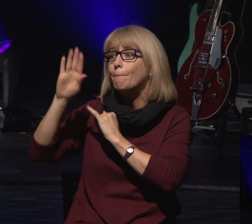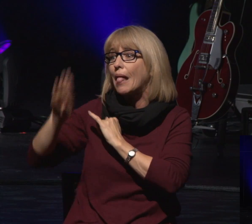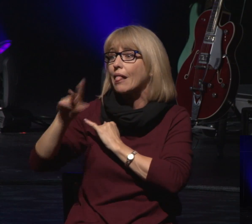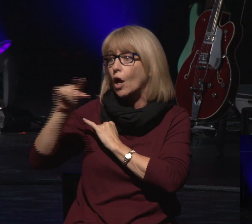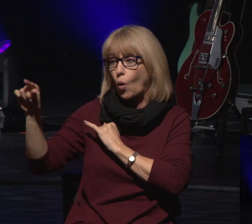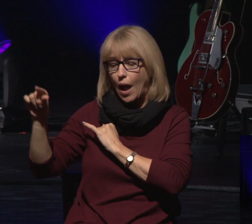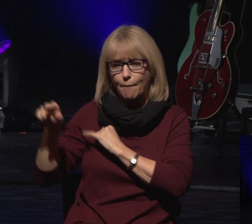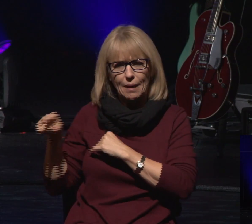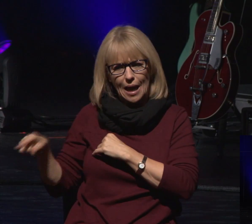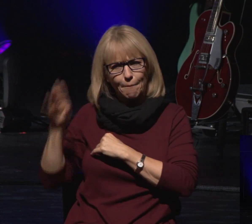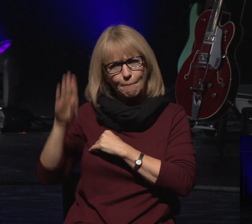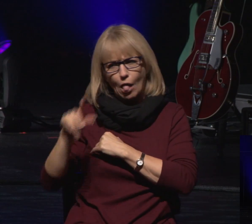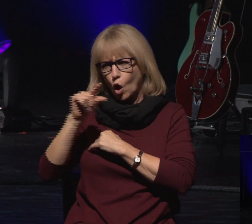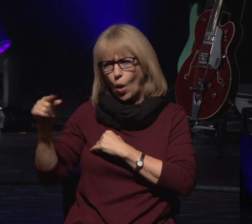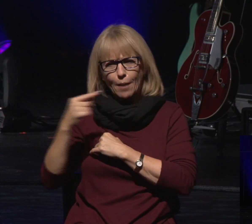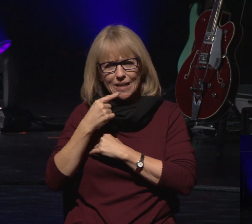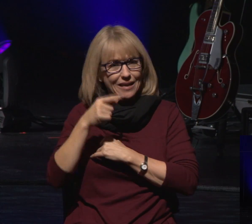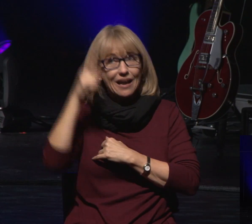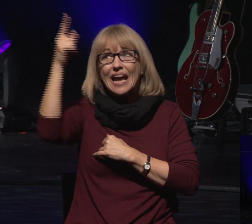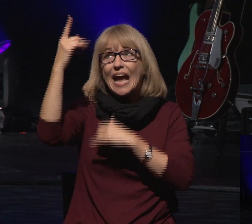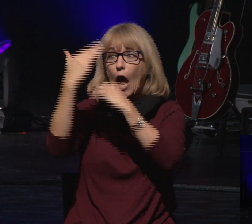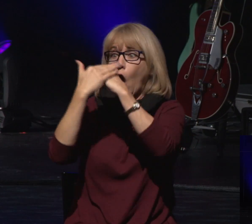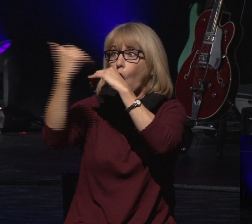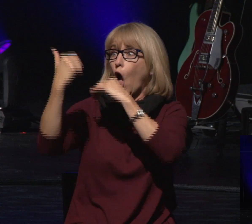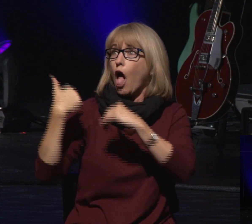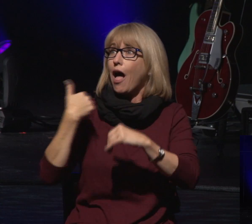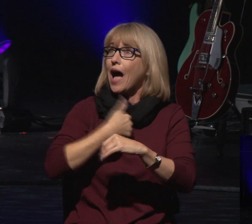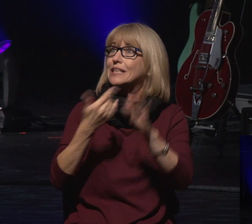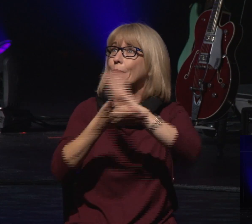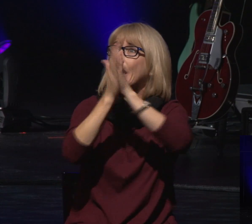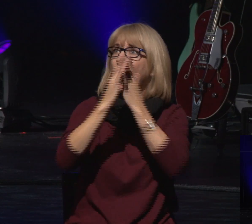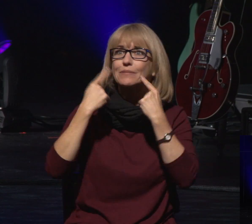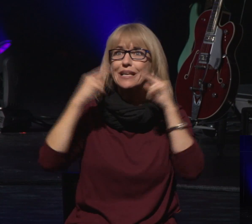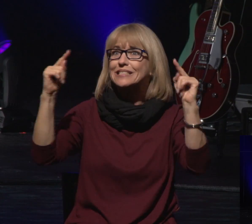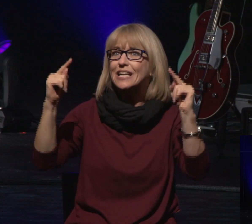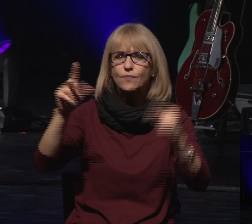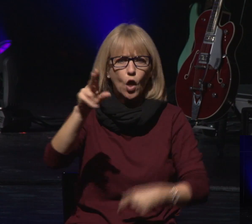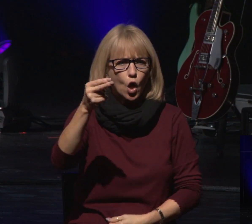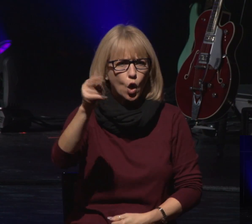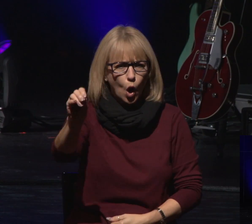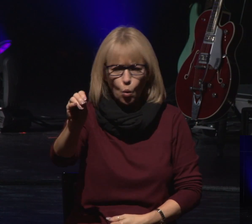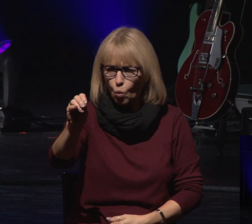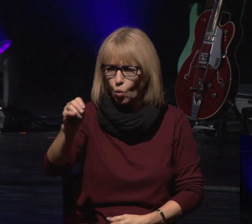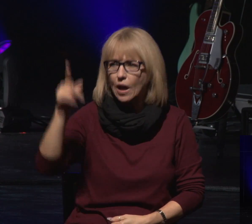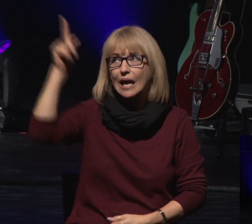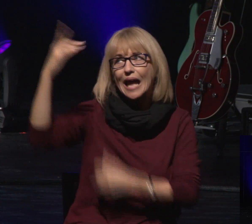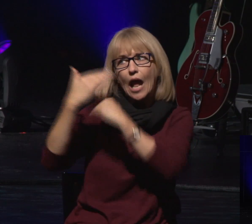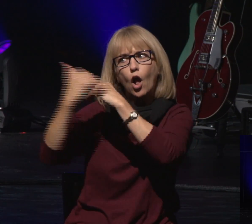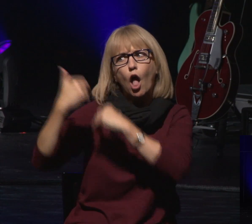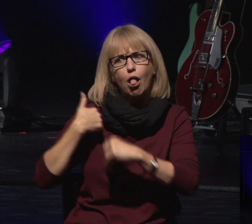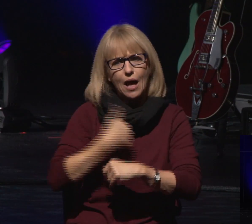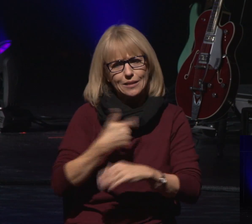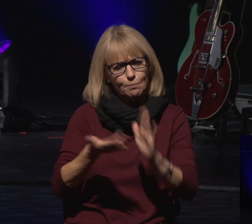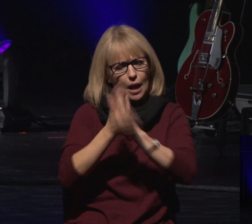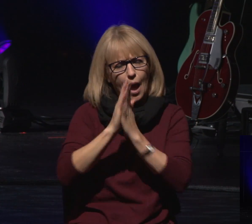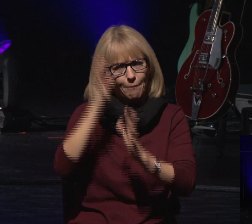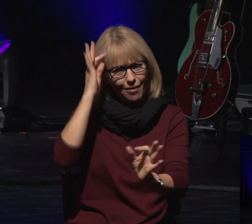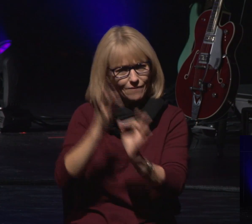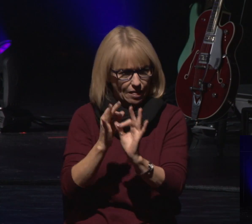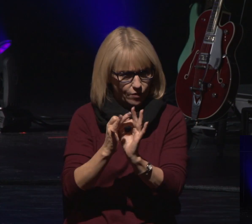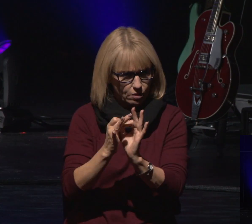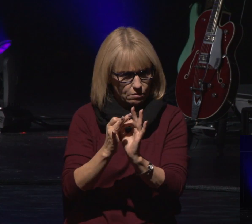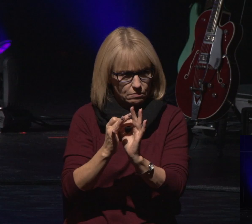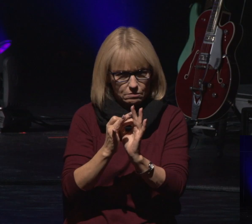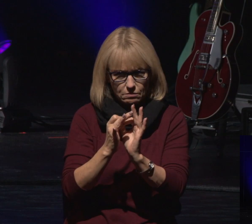be faithful. And sure, there's something within us that we want to accomplish, we want to do well, we want to get ahead and do all those